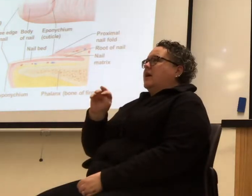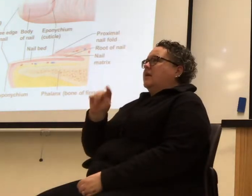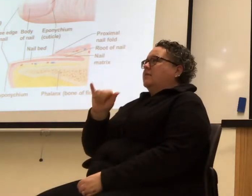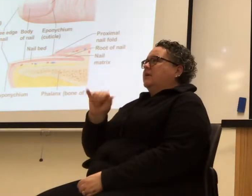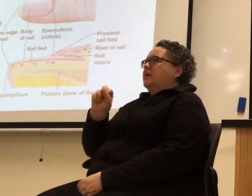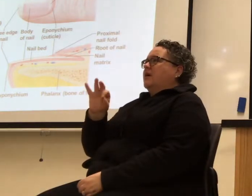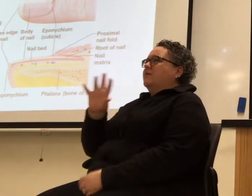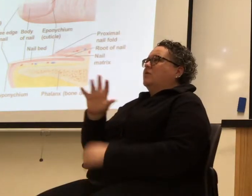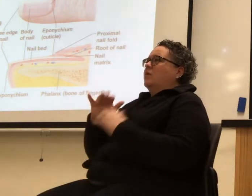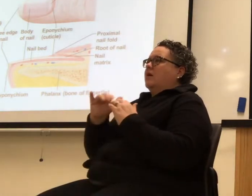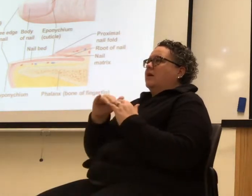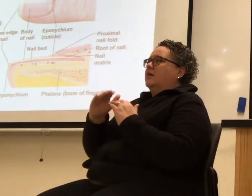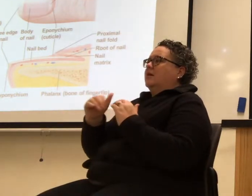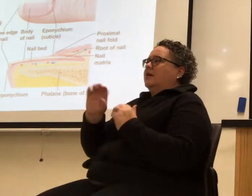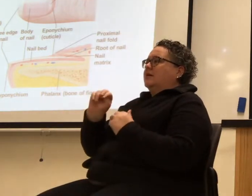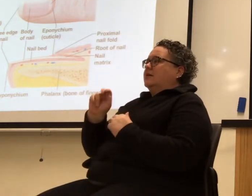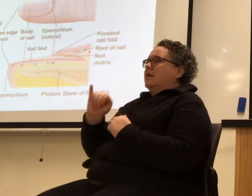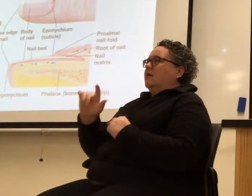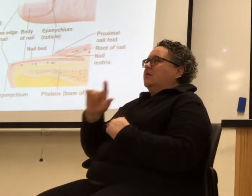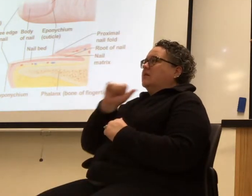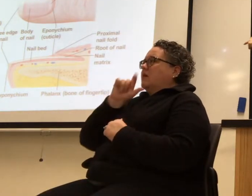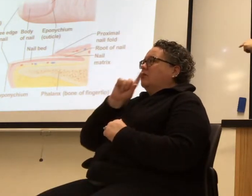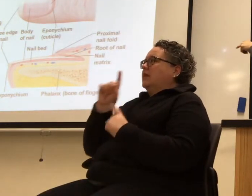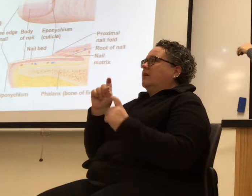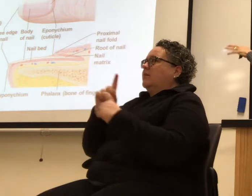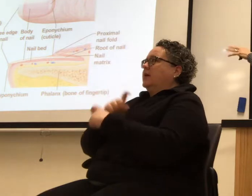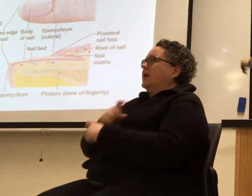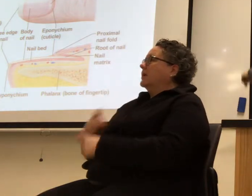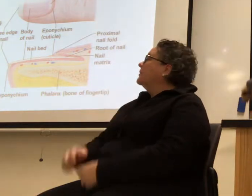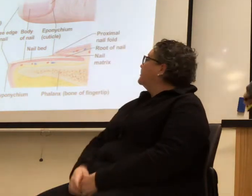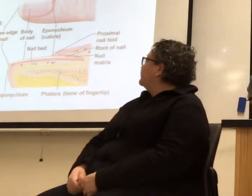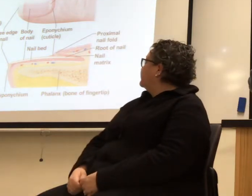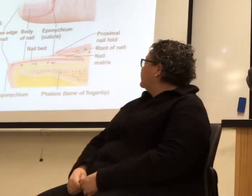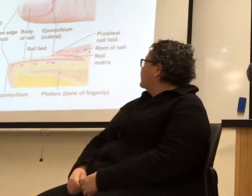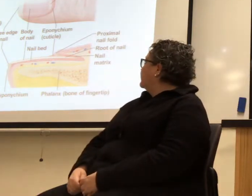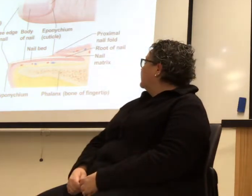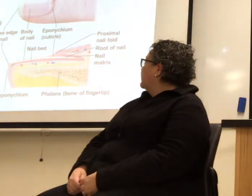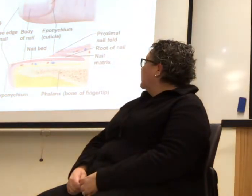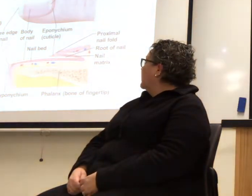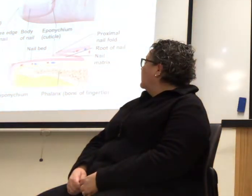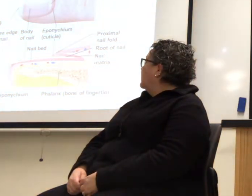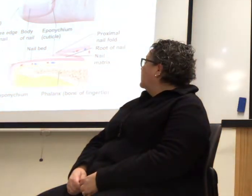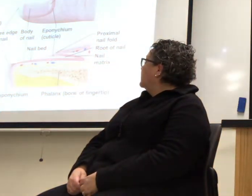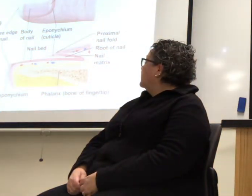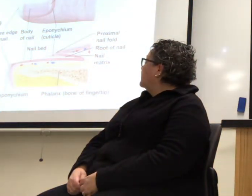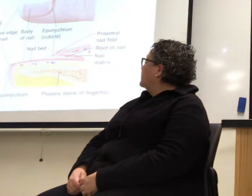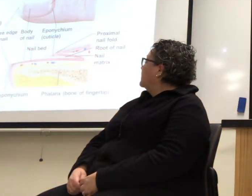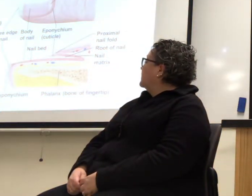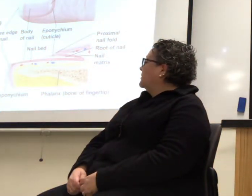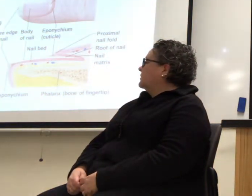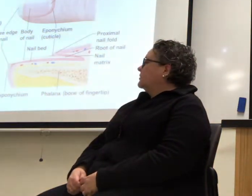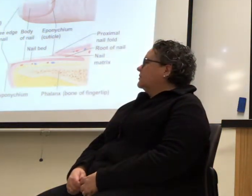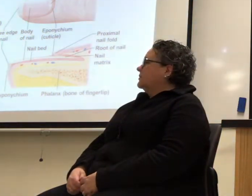It's not too complicated. I'll just kind of like list the terms that you may not have heard of before.